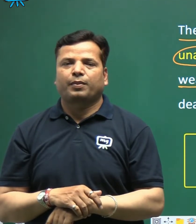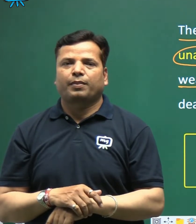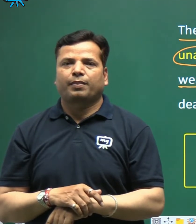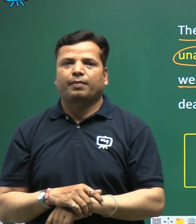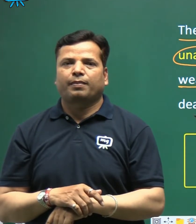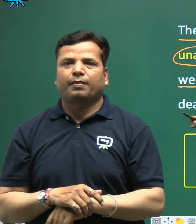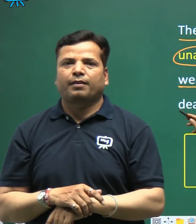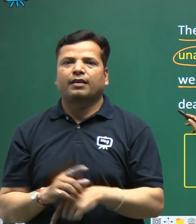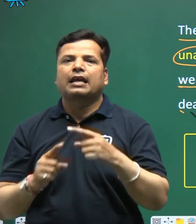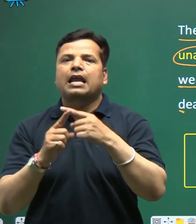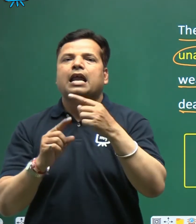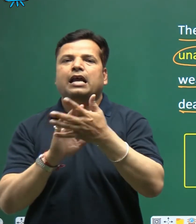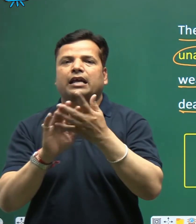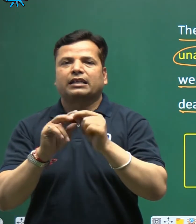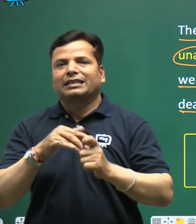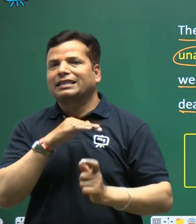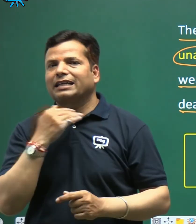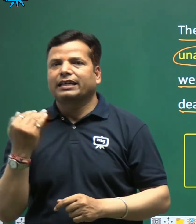that death